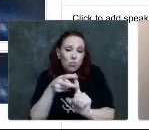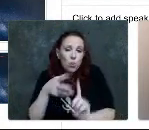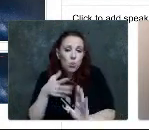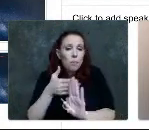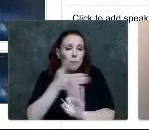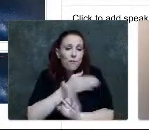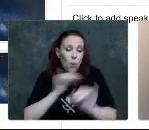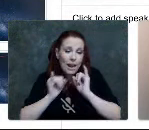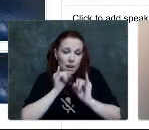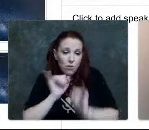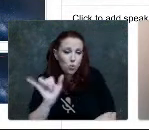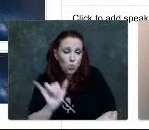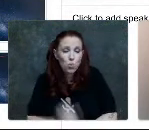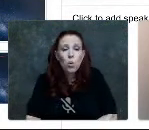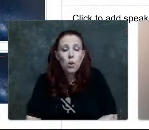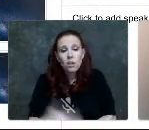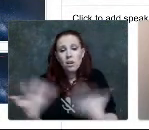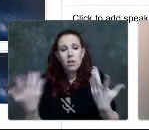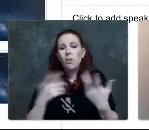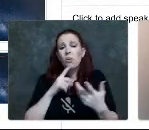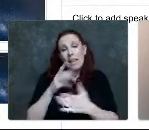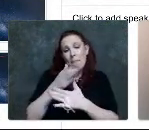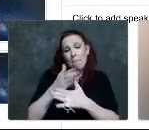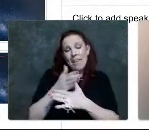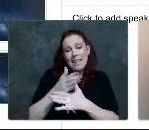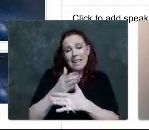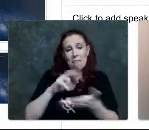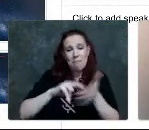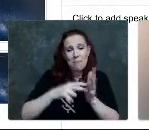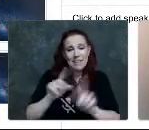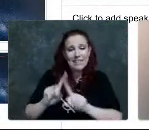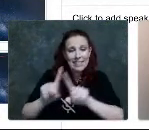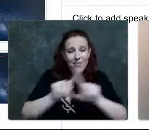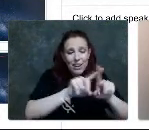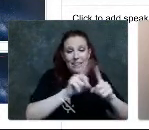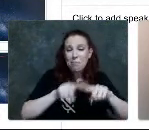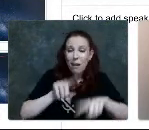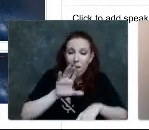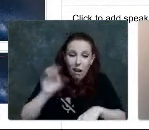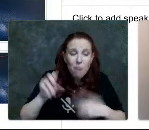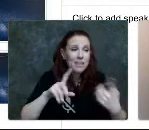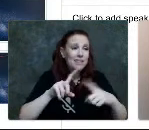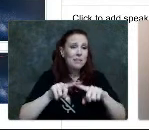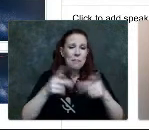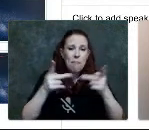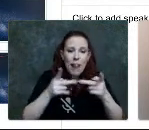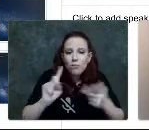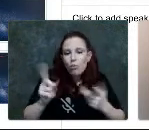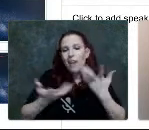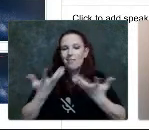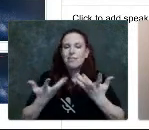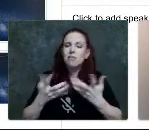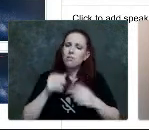There's really no hard answer here, because medium means different things to different places. Interviews are different, like different companies are looking for different things. I wouldn't worry, just